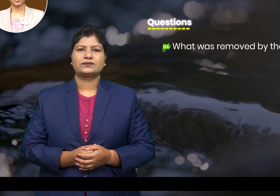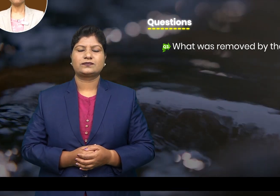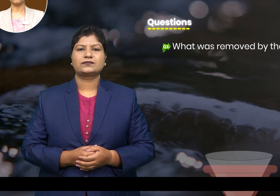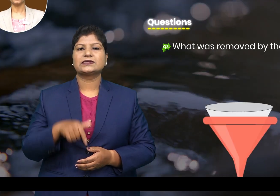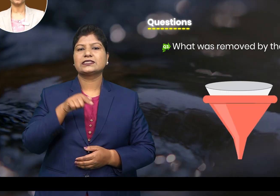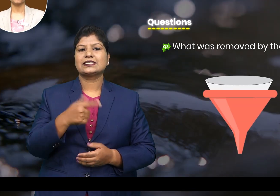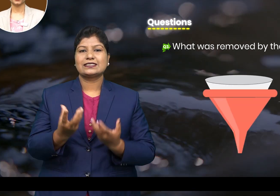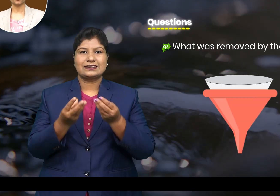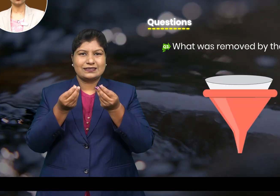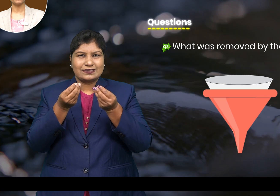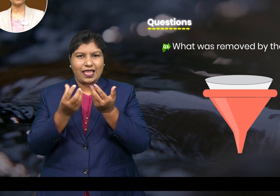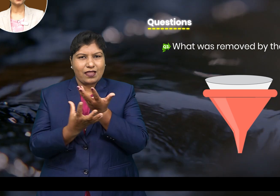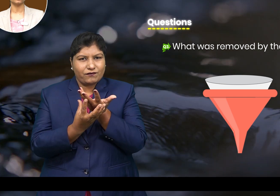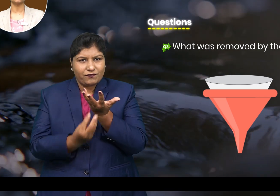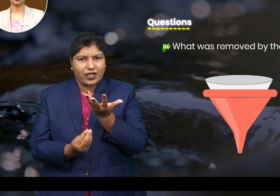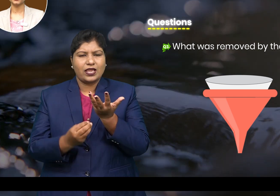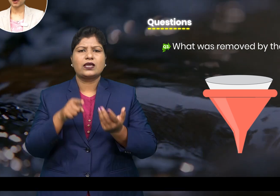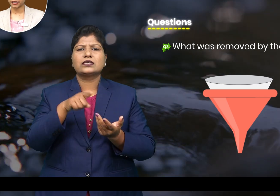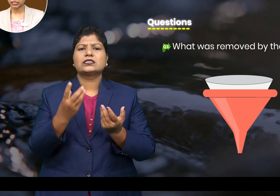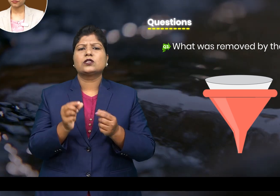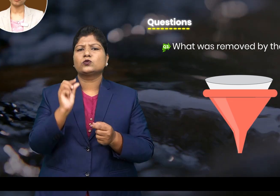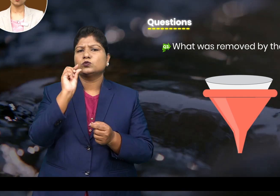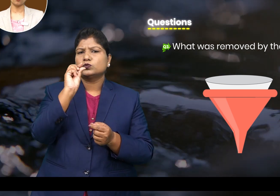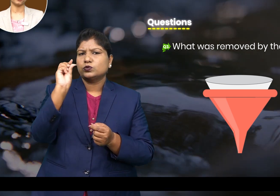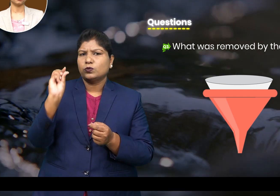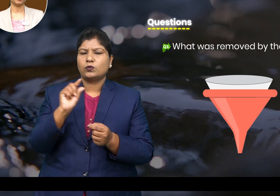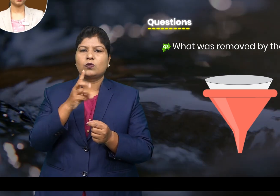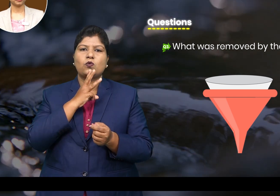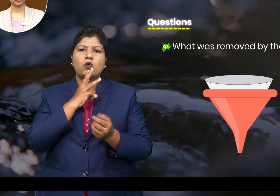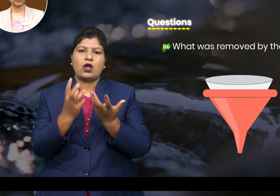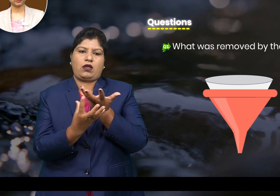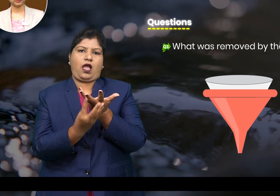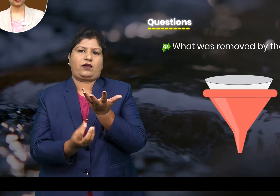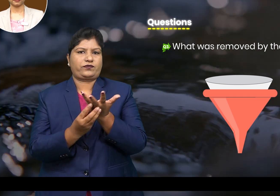A sand filter can only filter solid particles from the water,